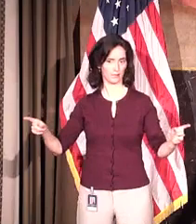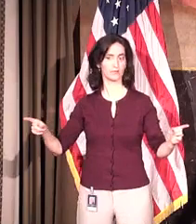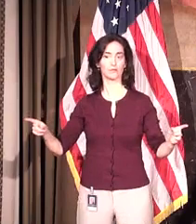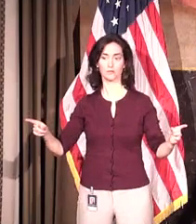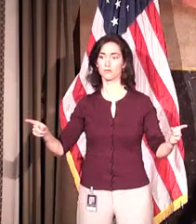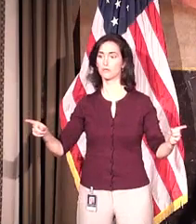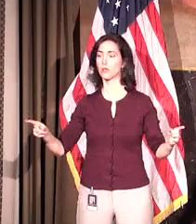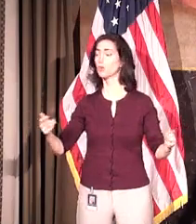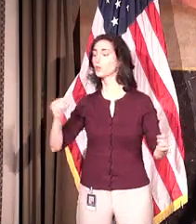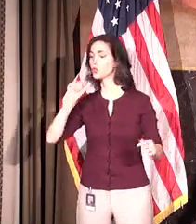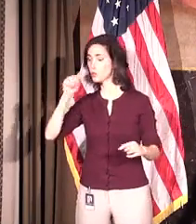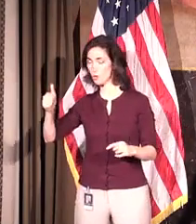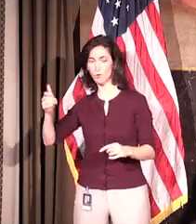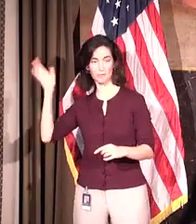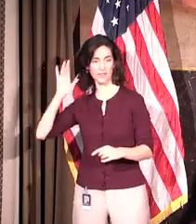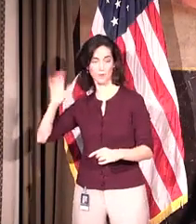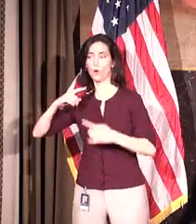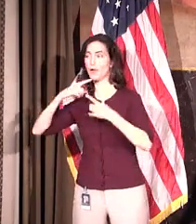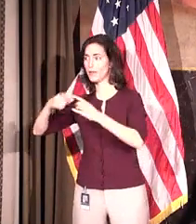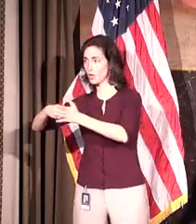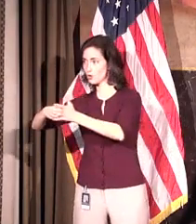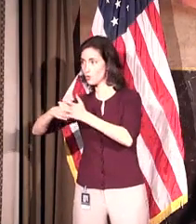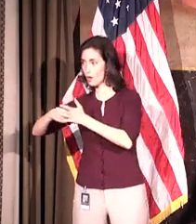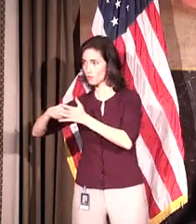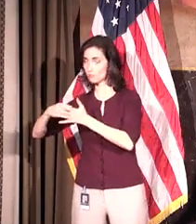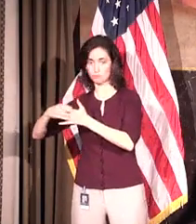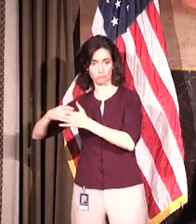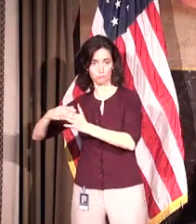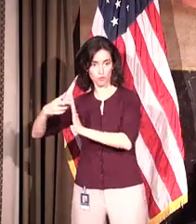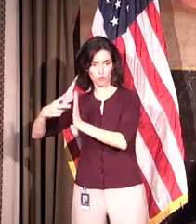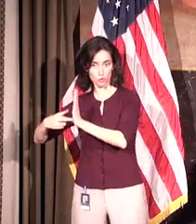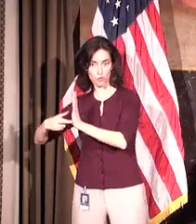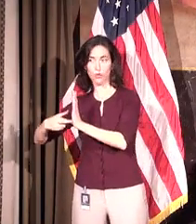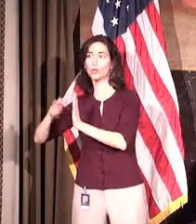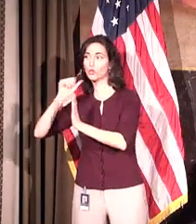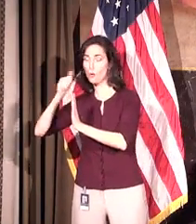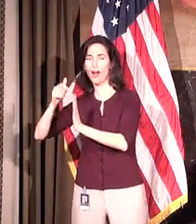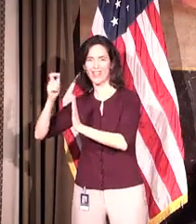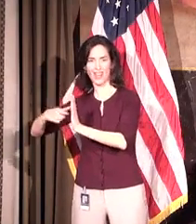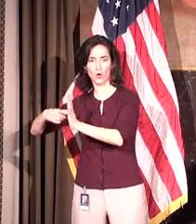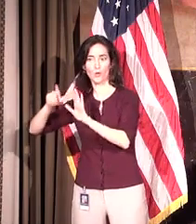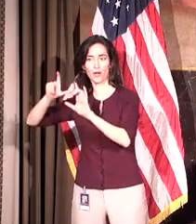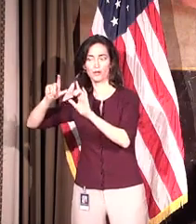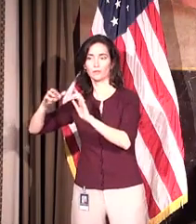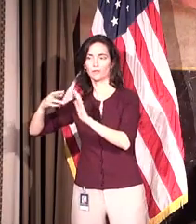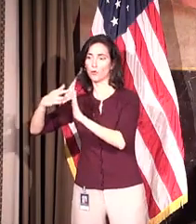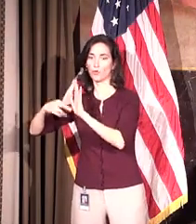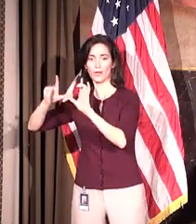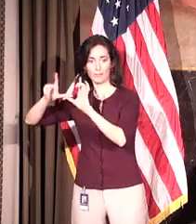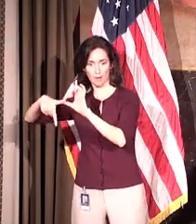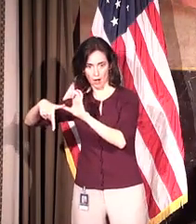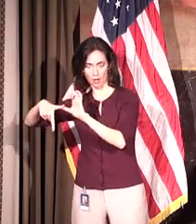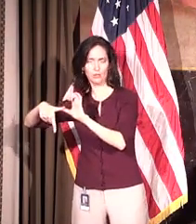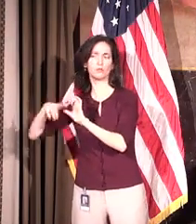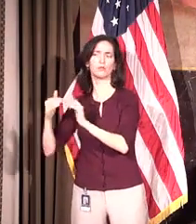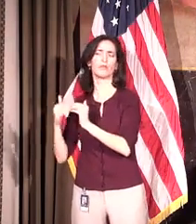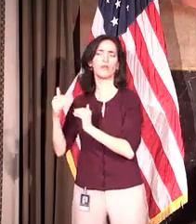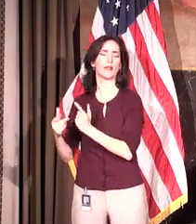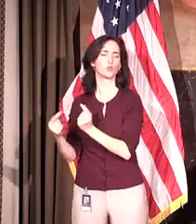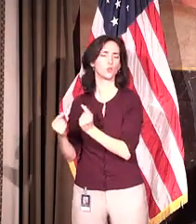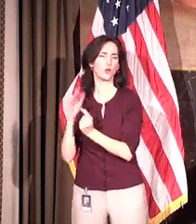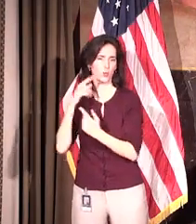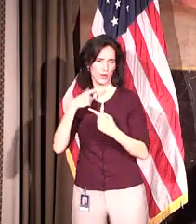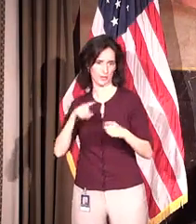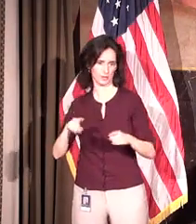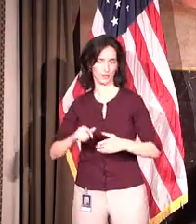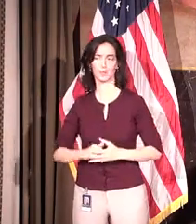proclamation that expires tomorrow, the public health proclamation. First, I wanted to take a moment and thank an